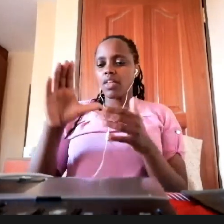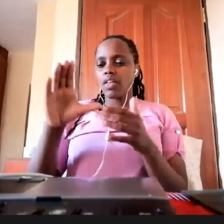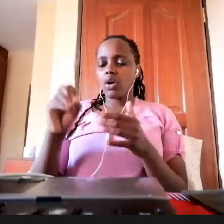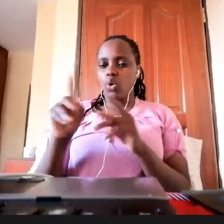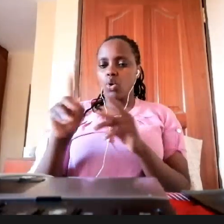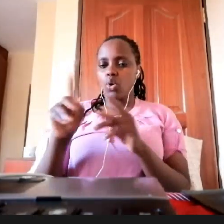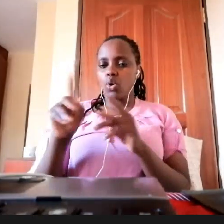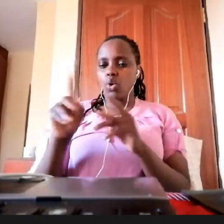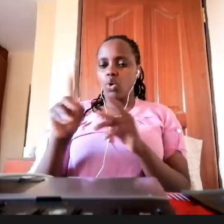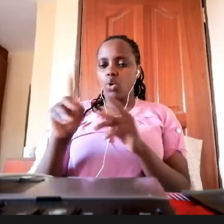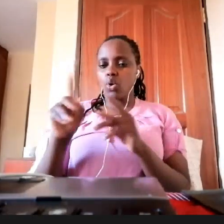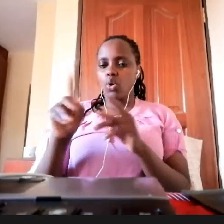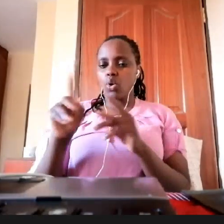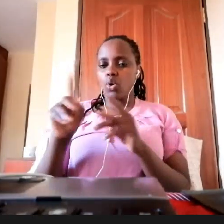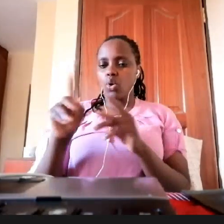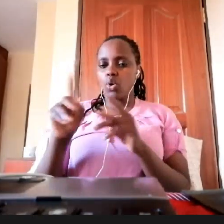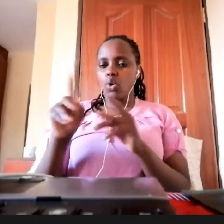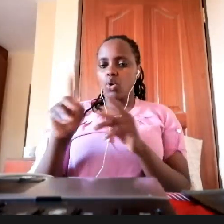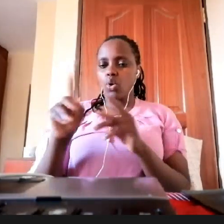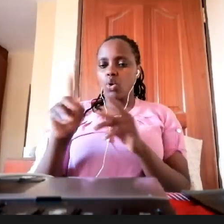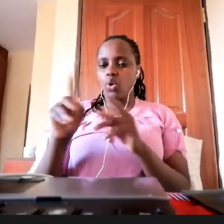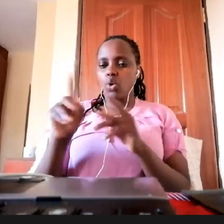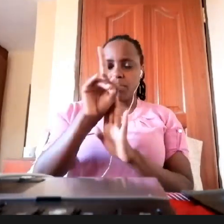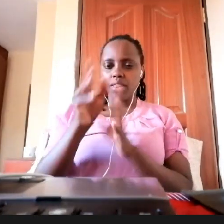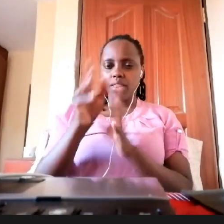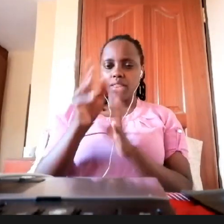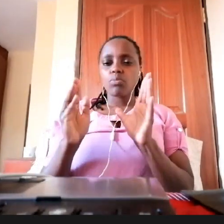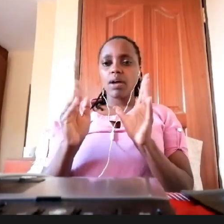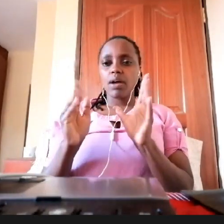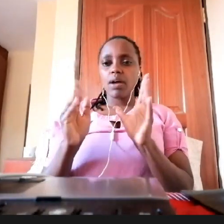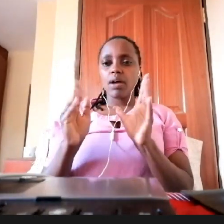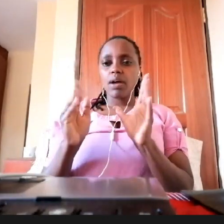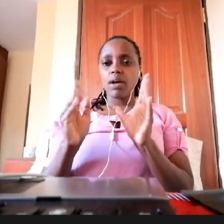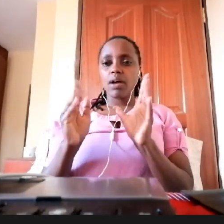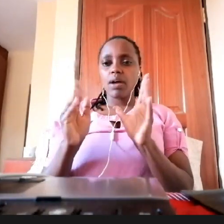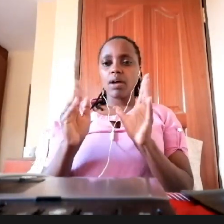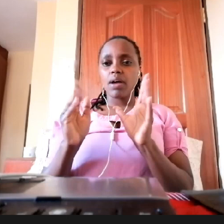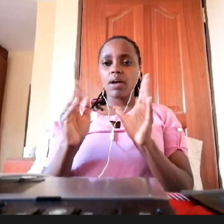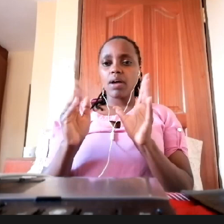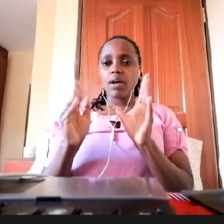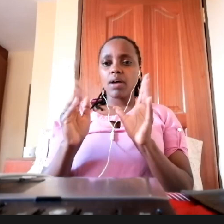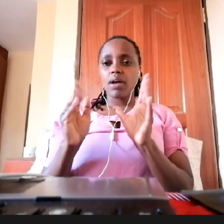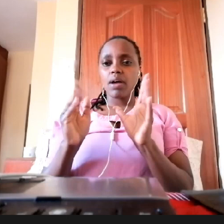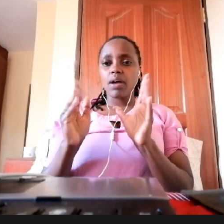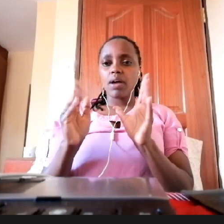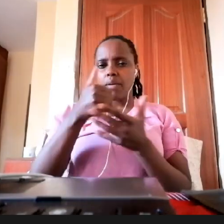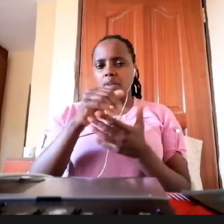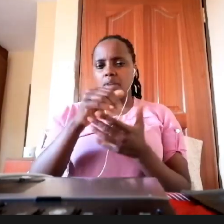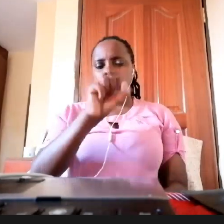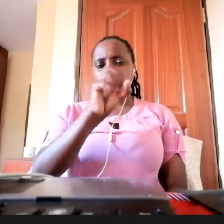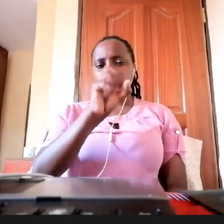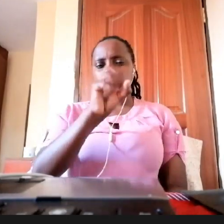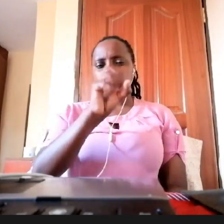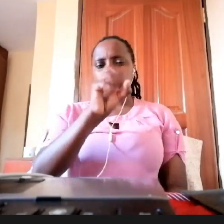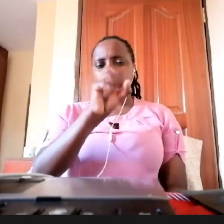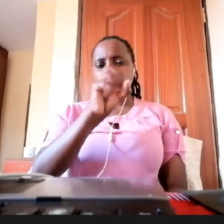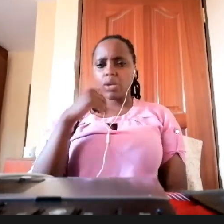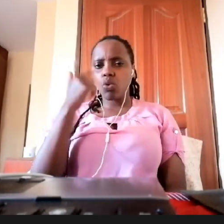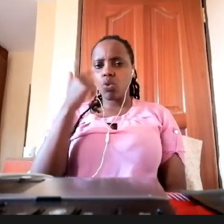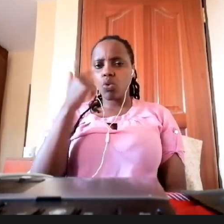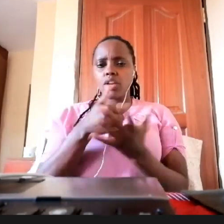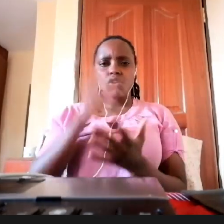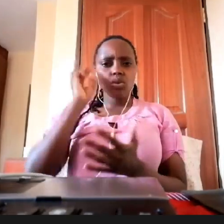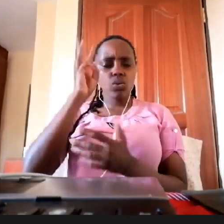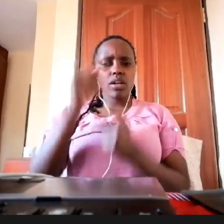a roadmap for developing the complementary report. We also mapped out CSOs that would be involved in the